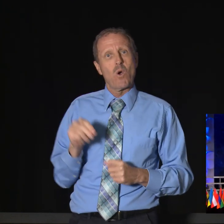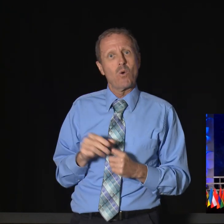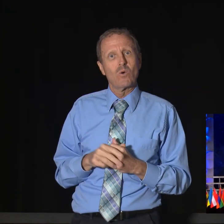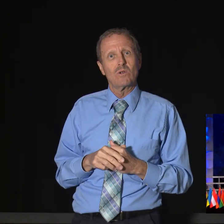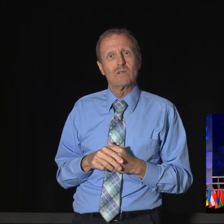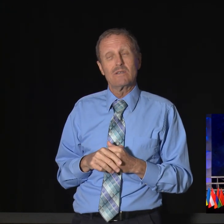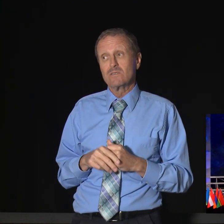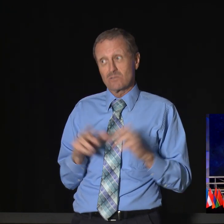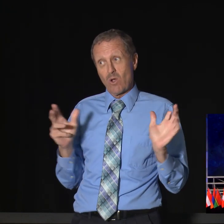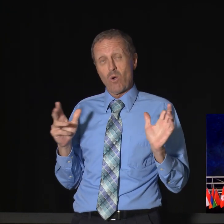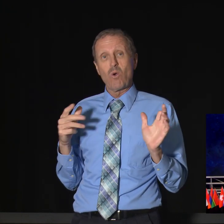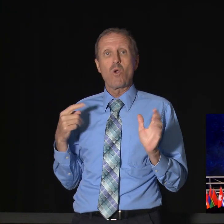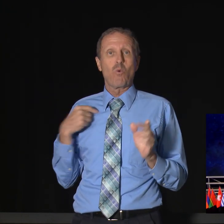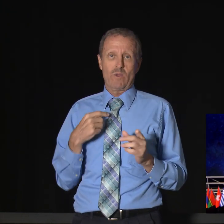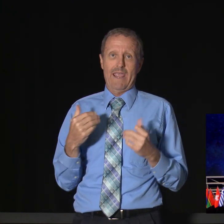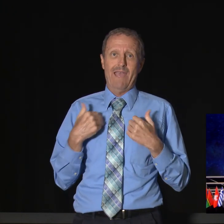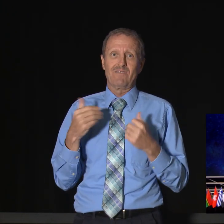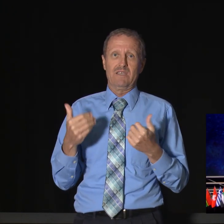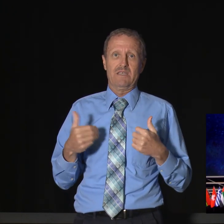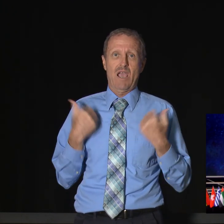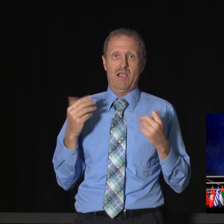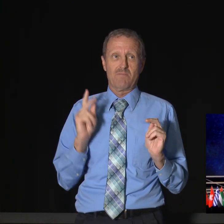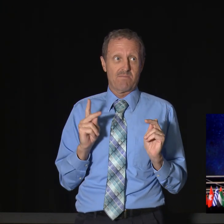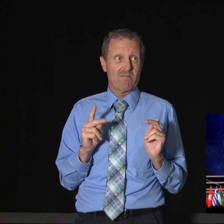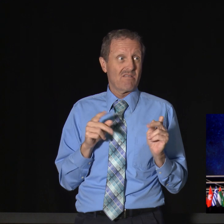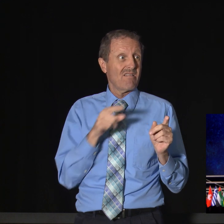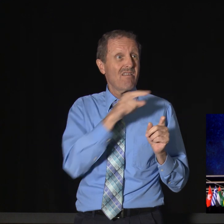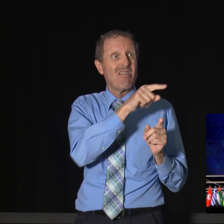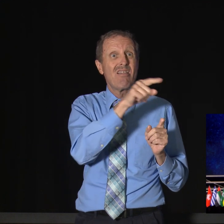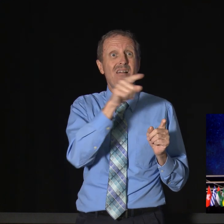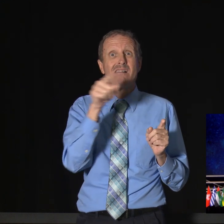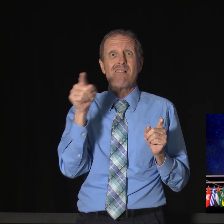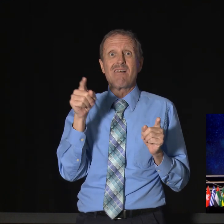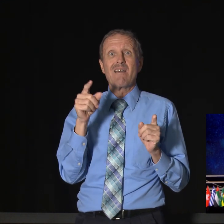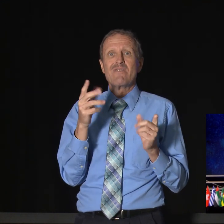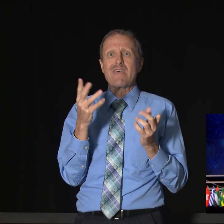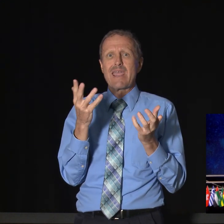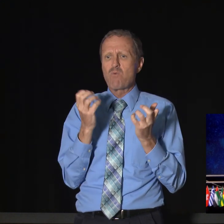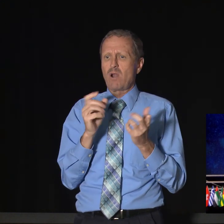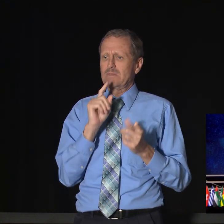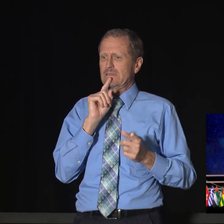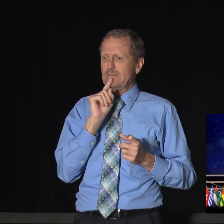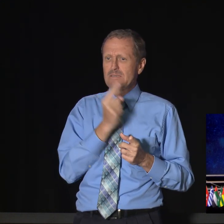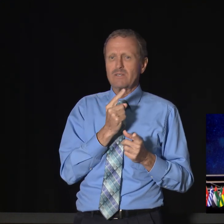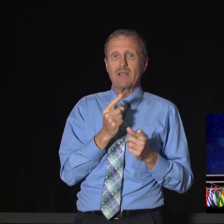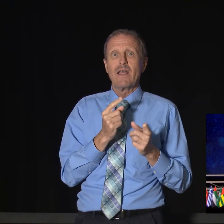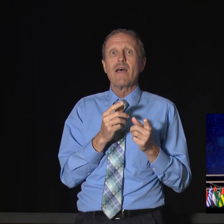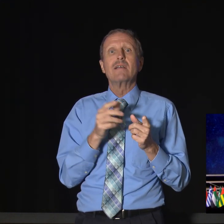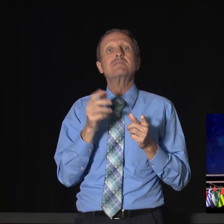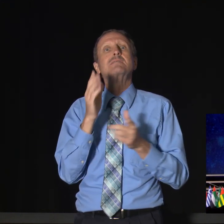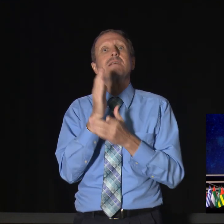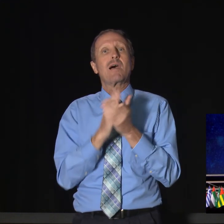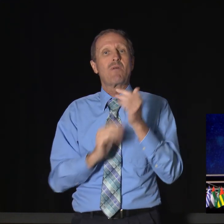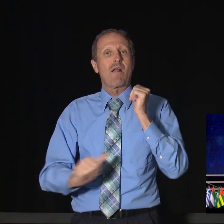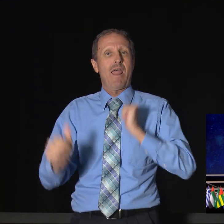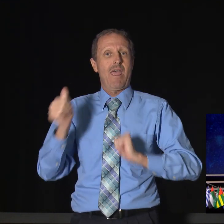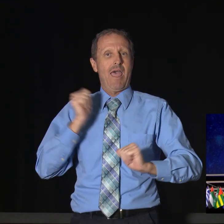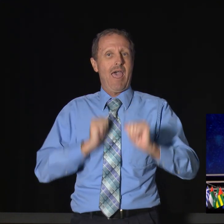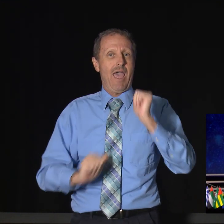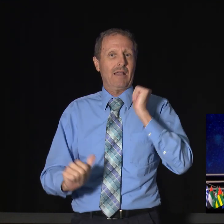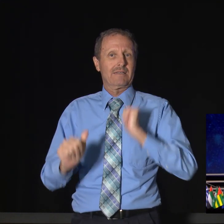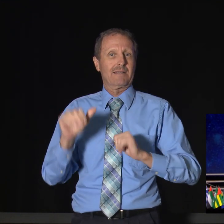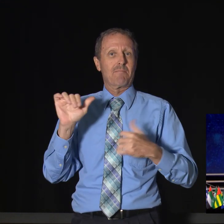And so we've got young people who crave authenticity, who are playing roles,